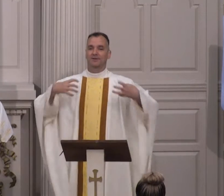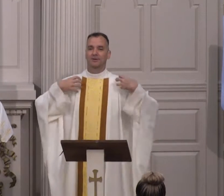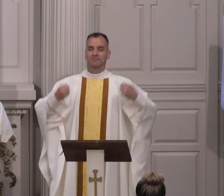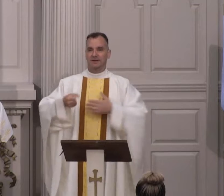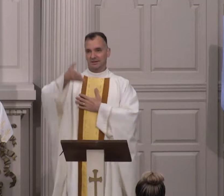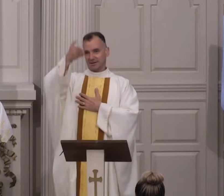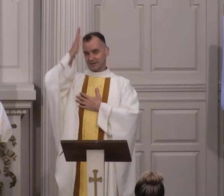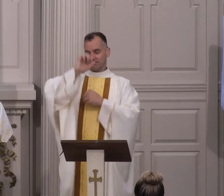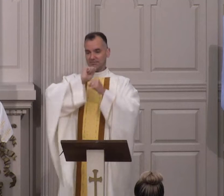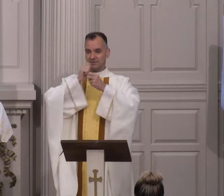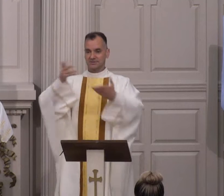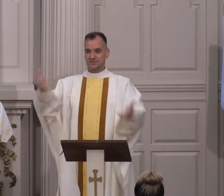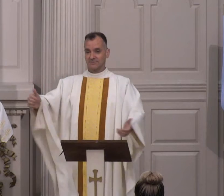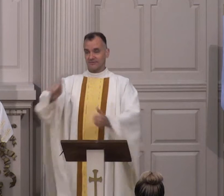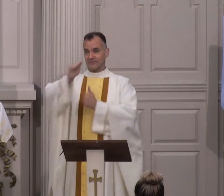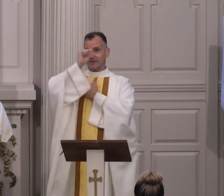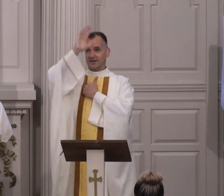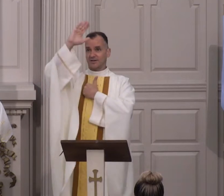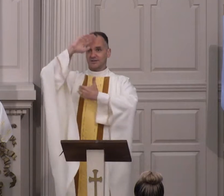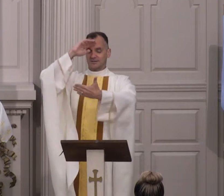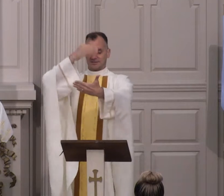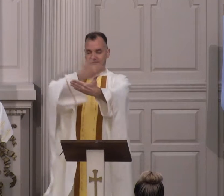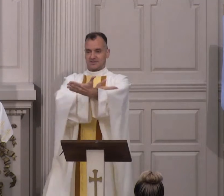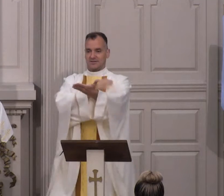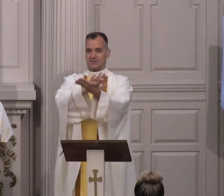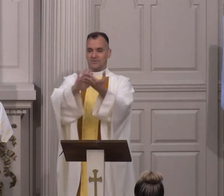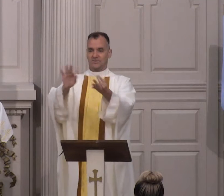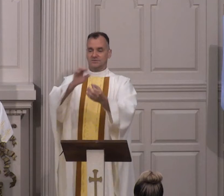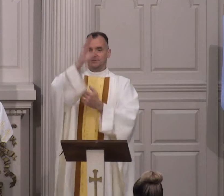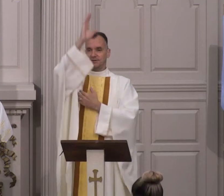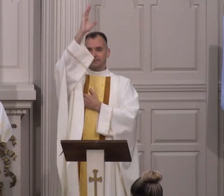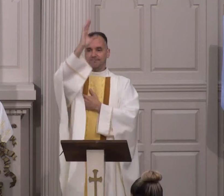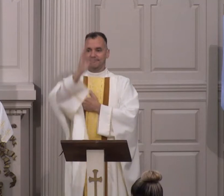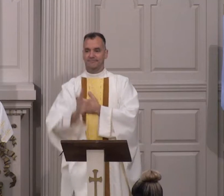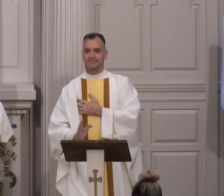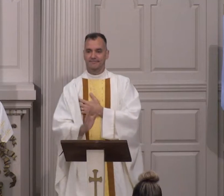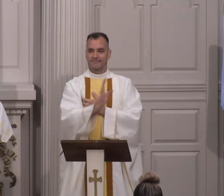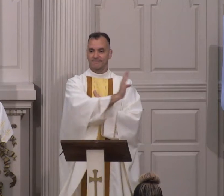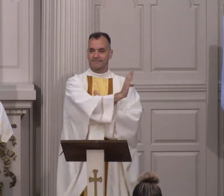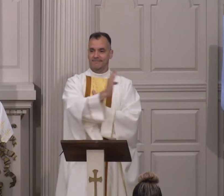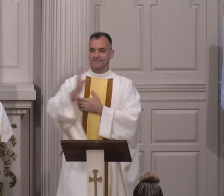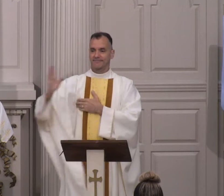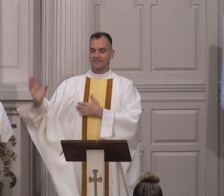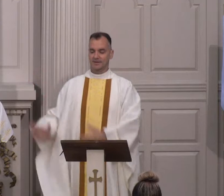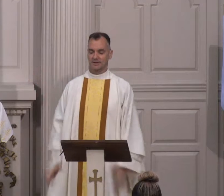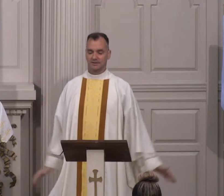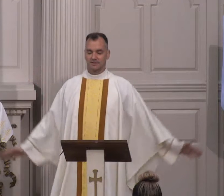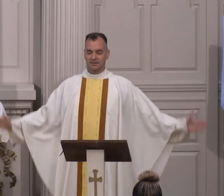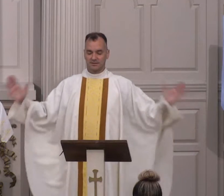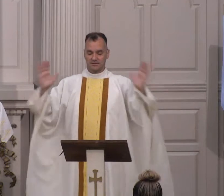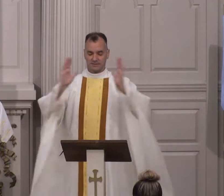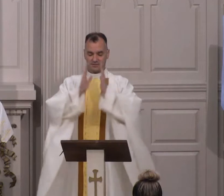May Almighty God bless you, the Father, and the Son, and the Holy Spirit. Amen.